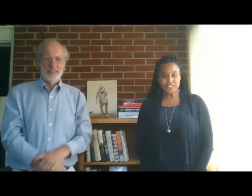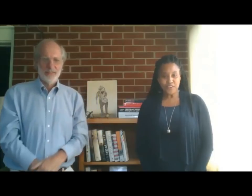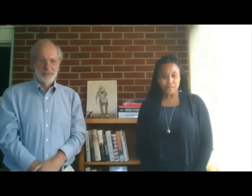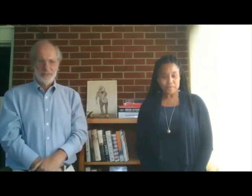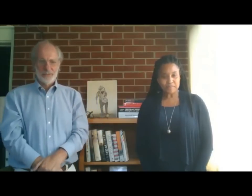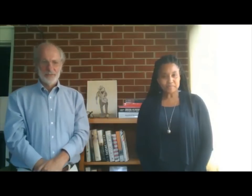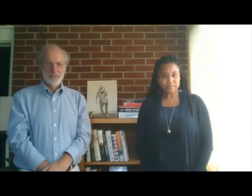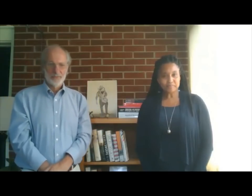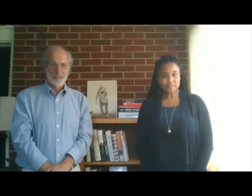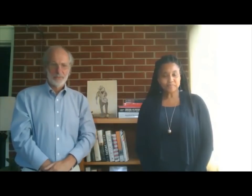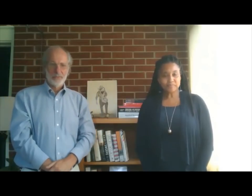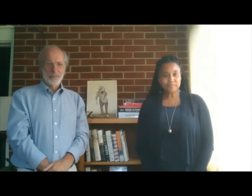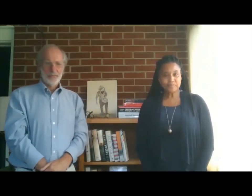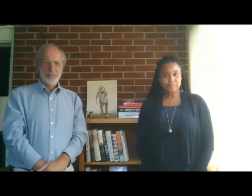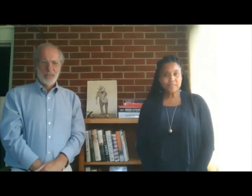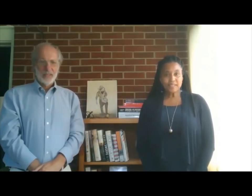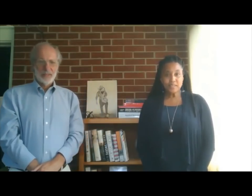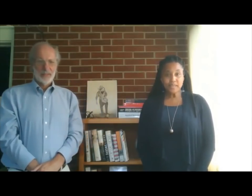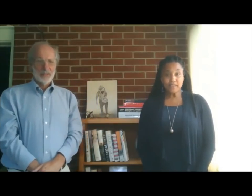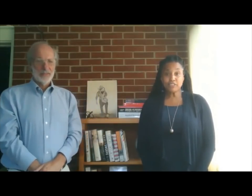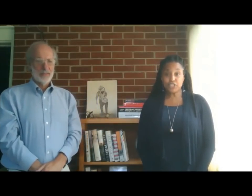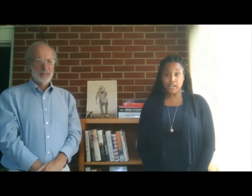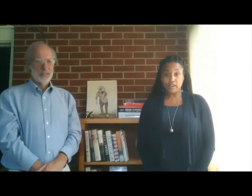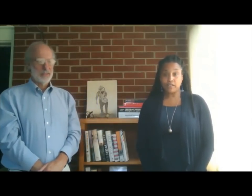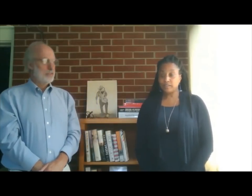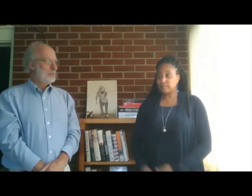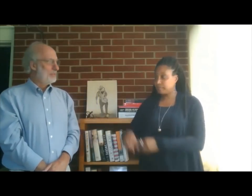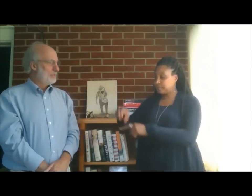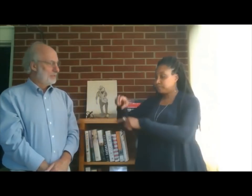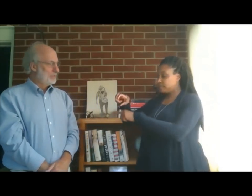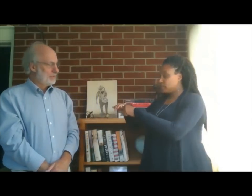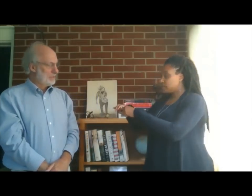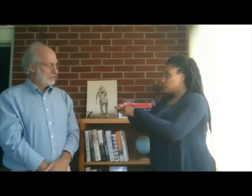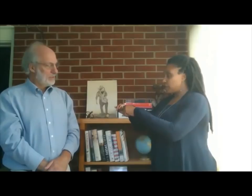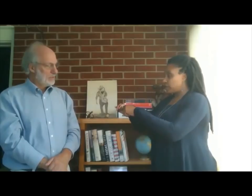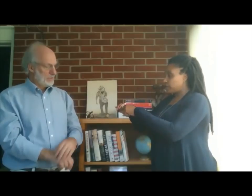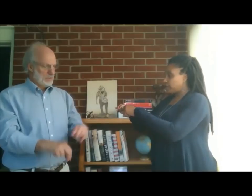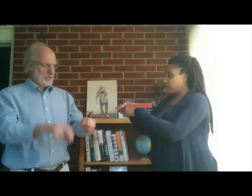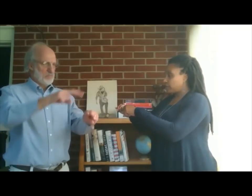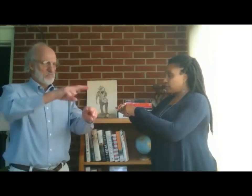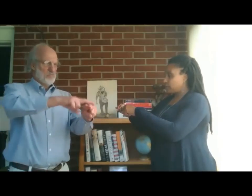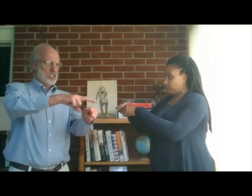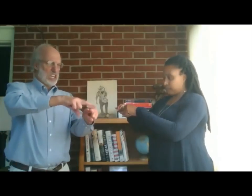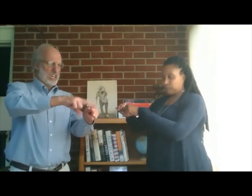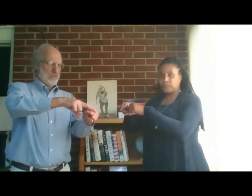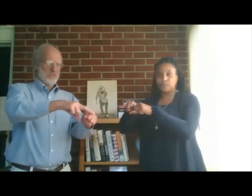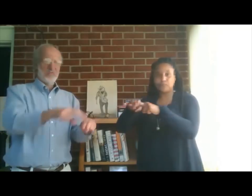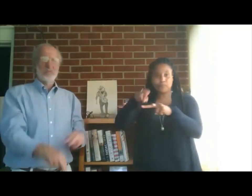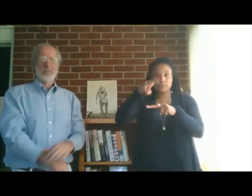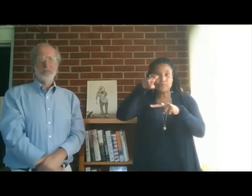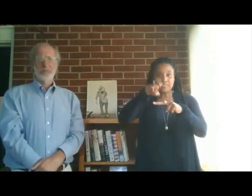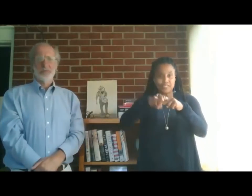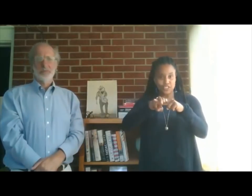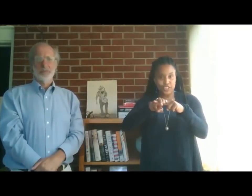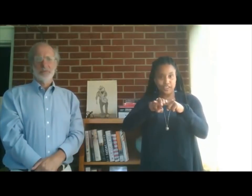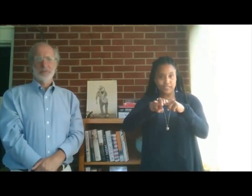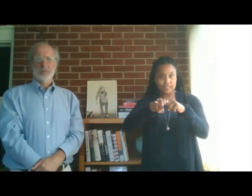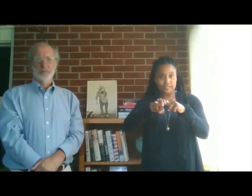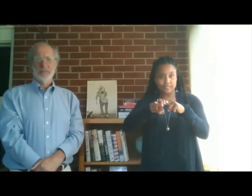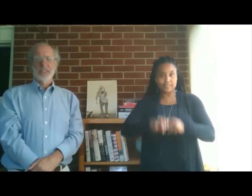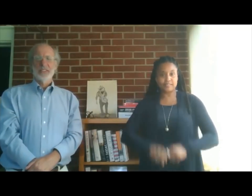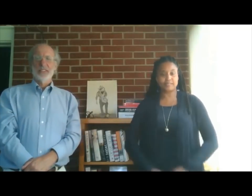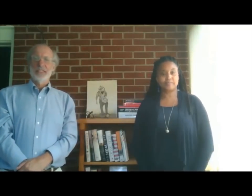Squeeze. Good job. Then we have chair. Chair. Chair.